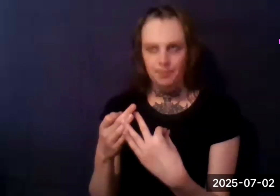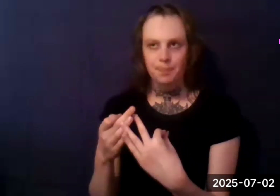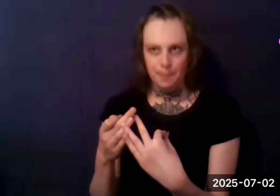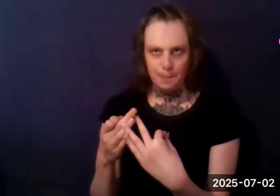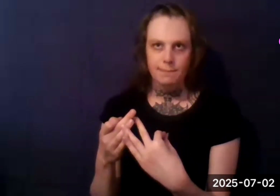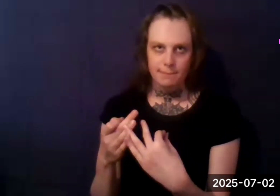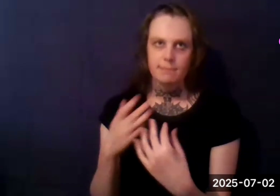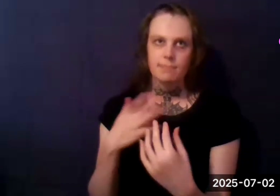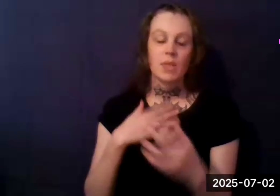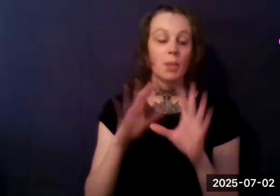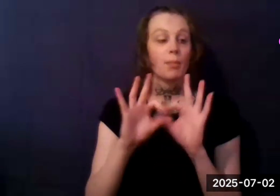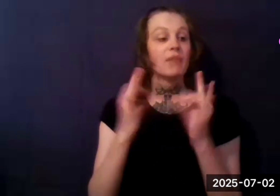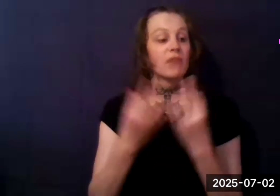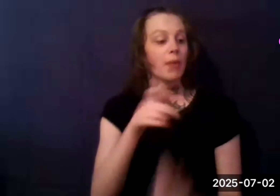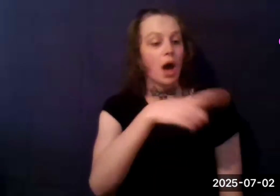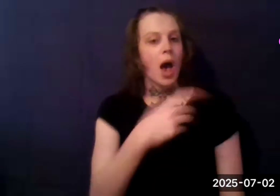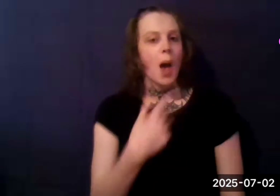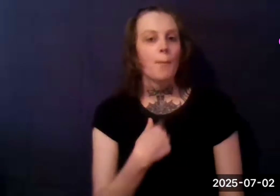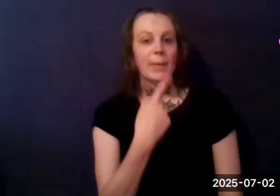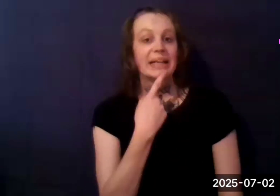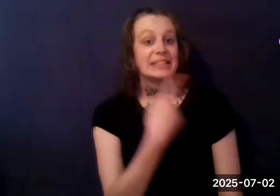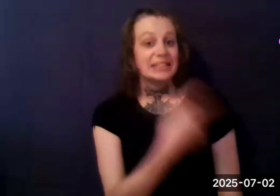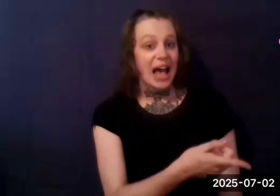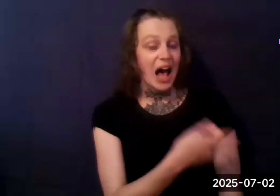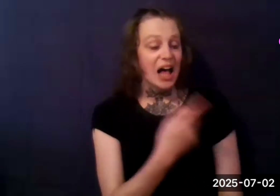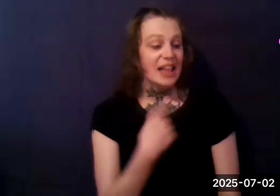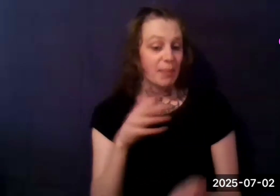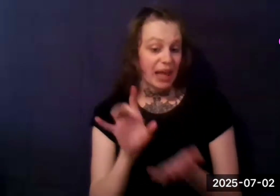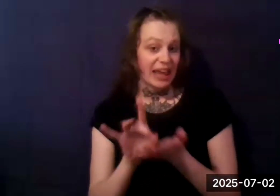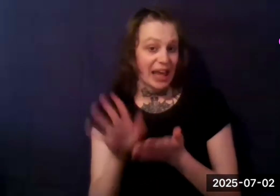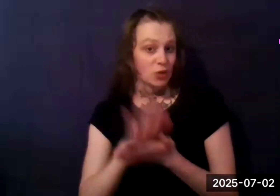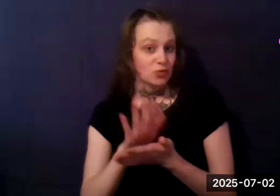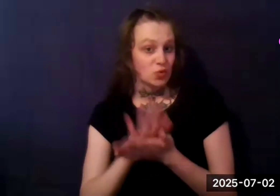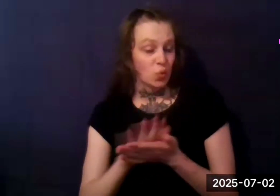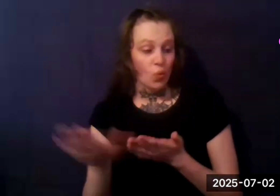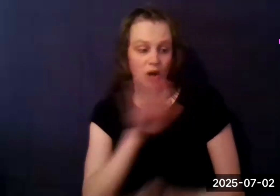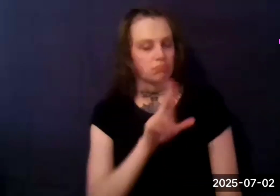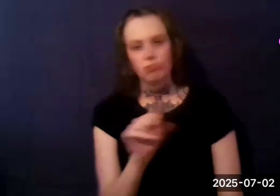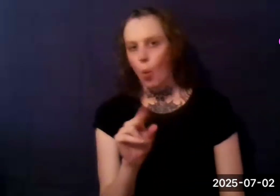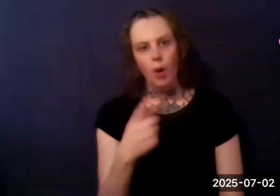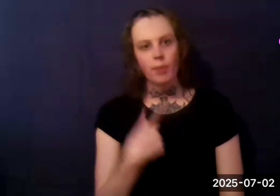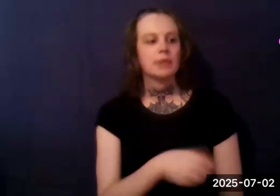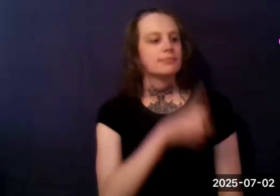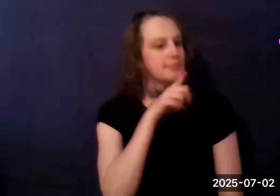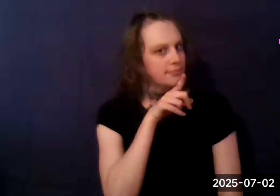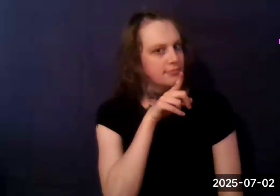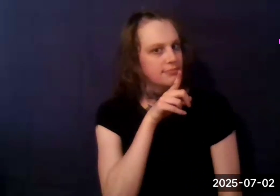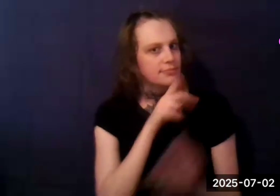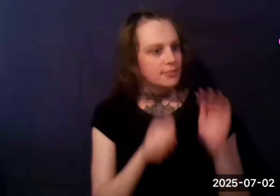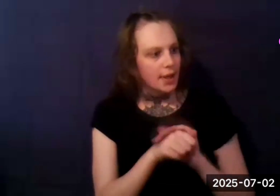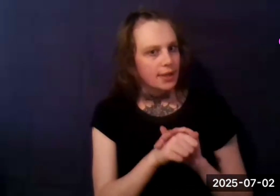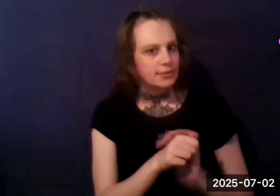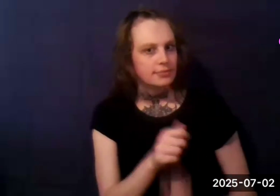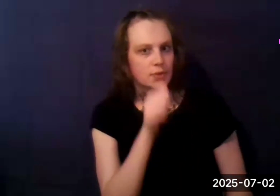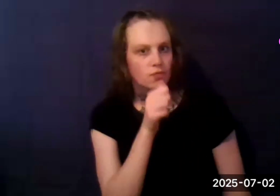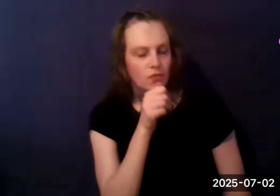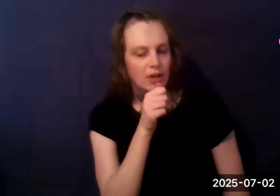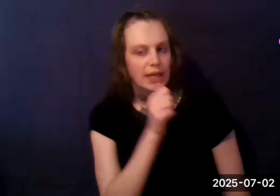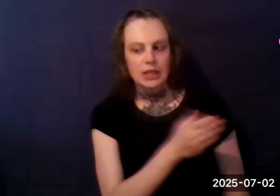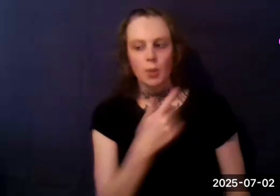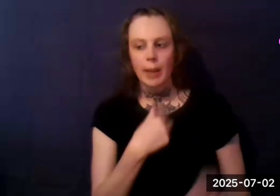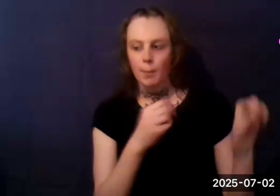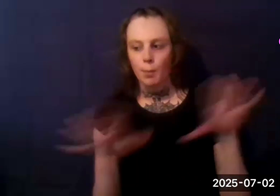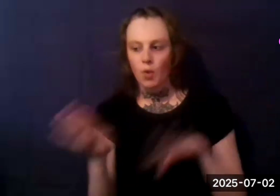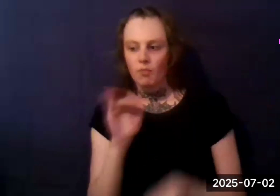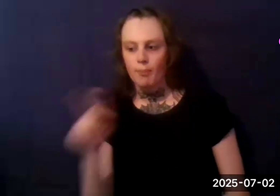some way to do this. Did I have any plan? Not at all. And I was alone, so I went on a week long bender. And I called my